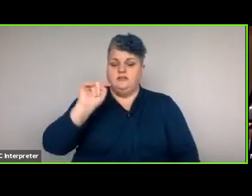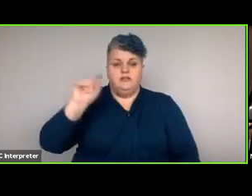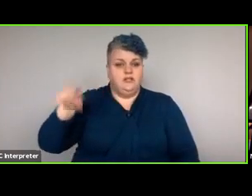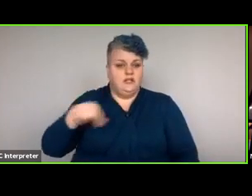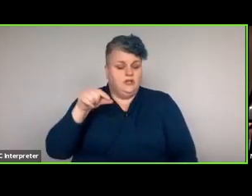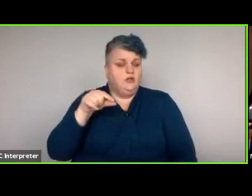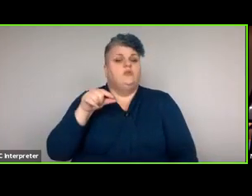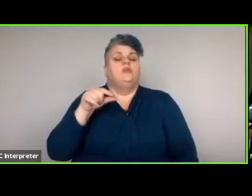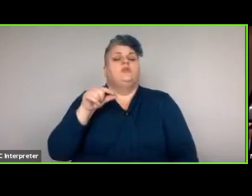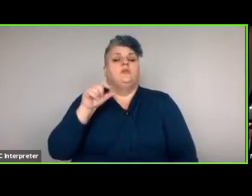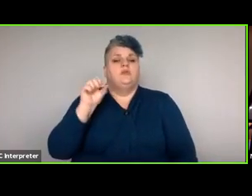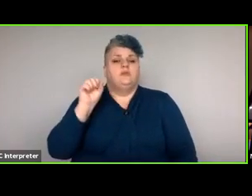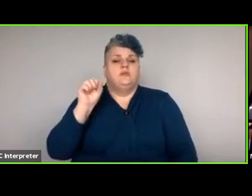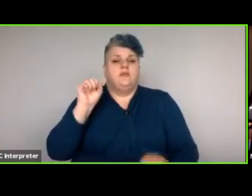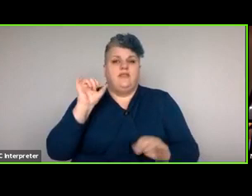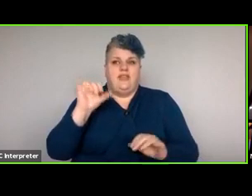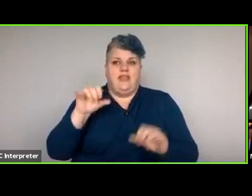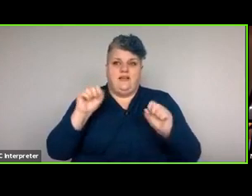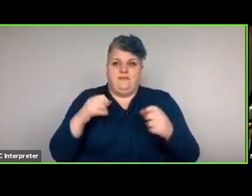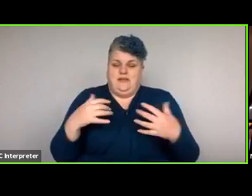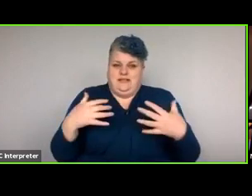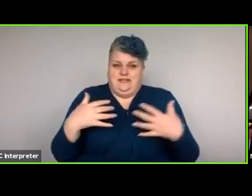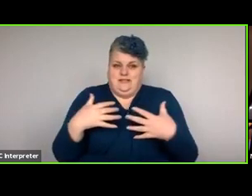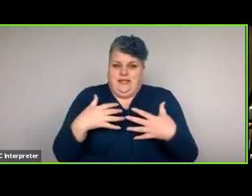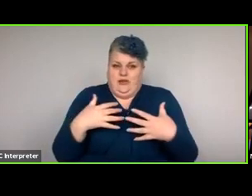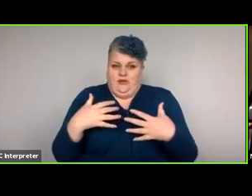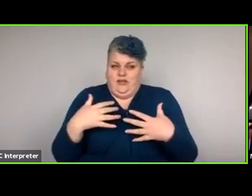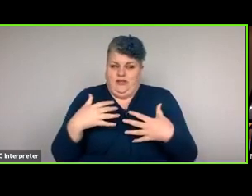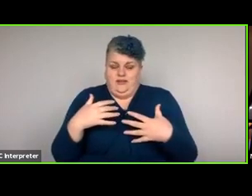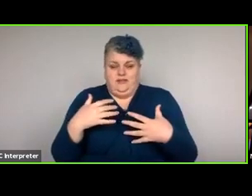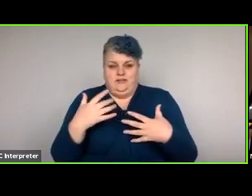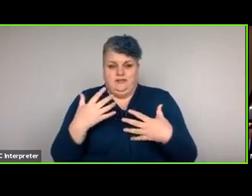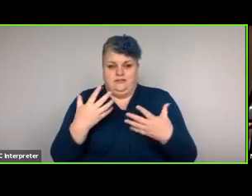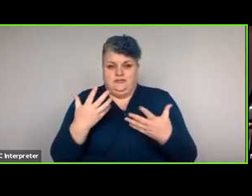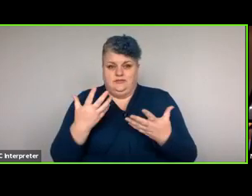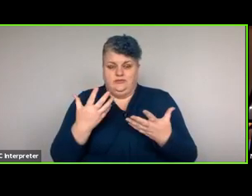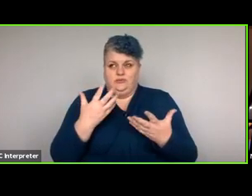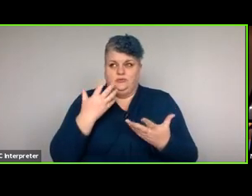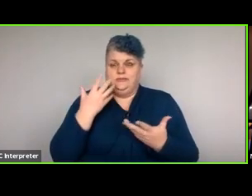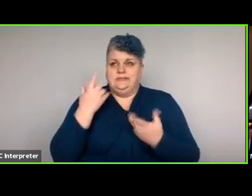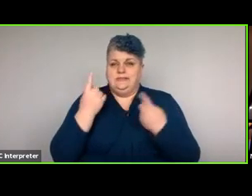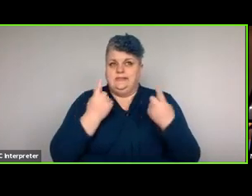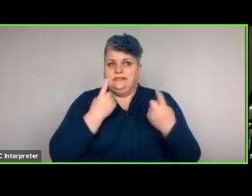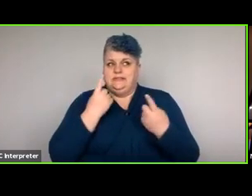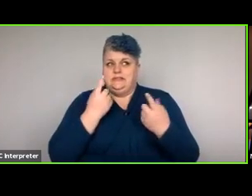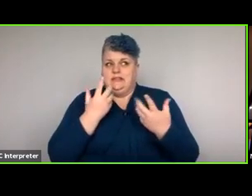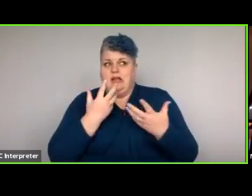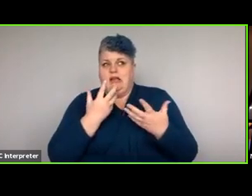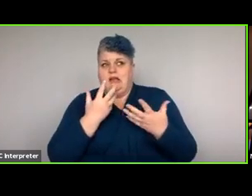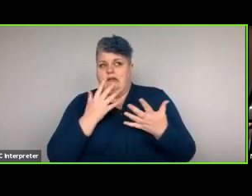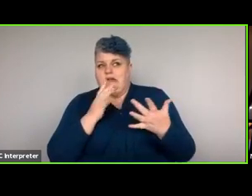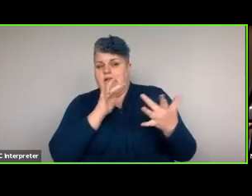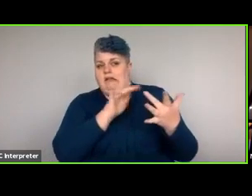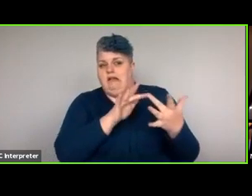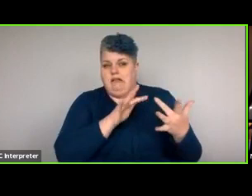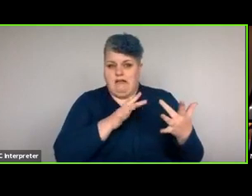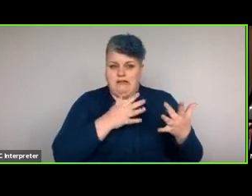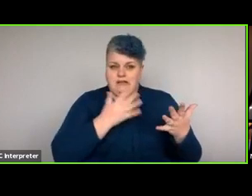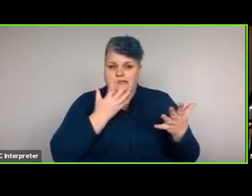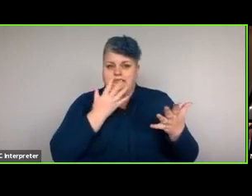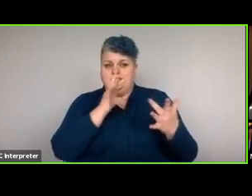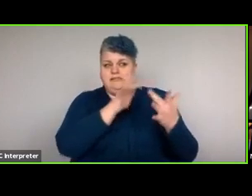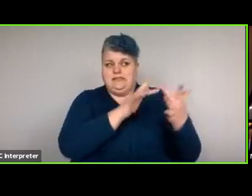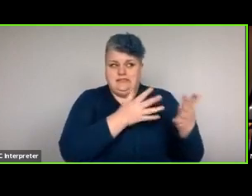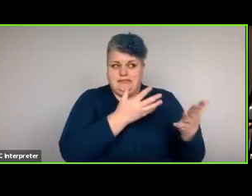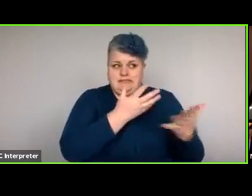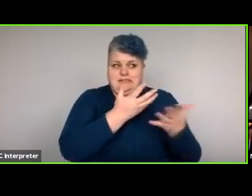be a scary premise sometimes to consider reaching out. And one way that they